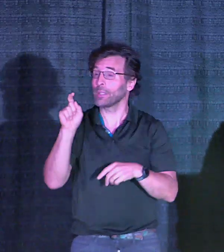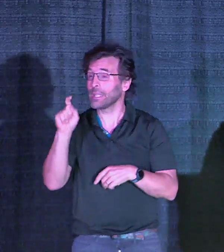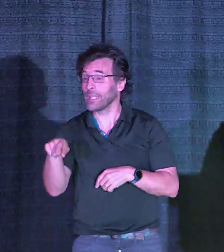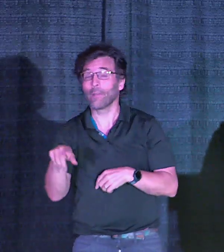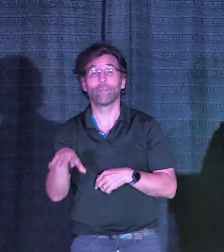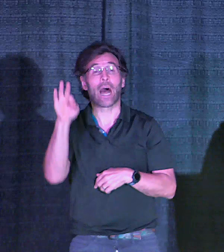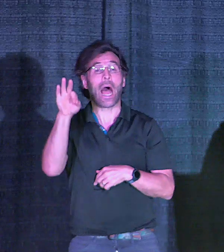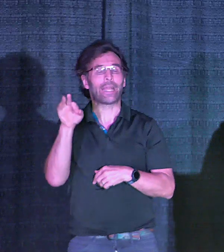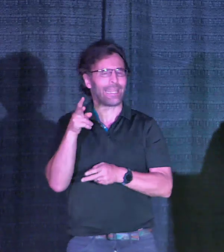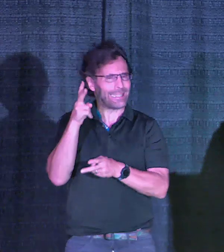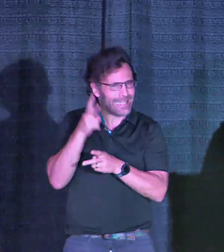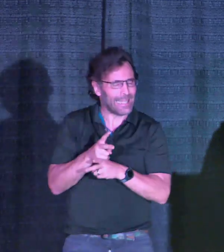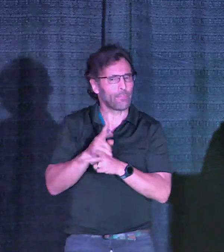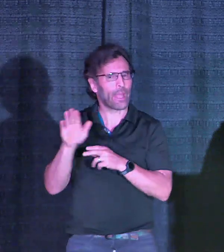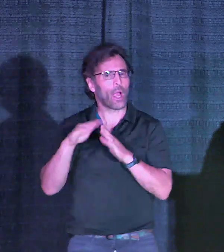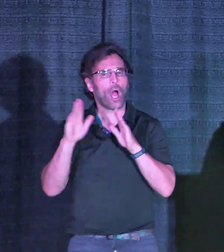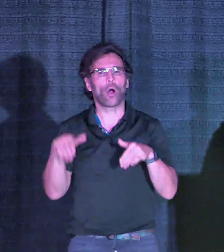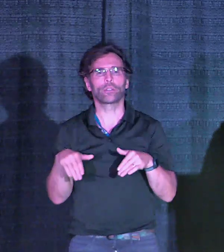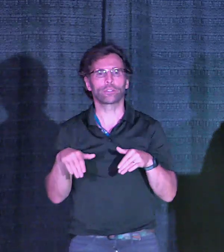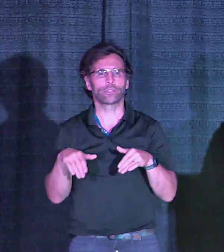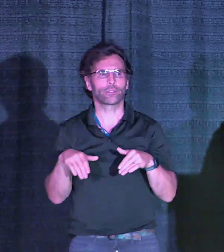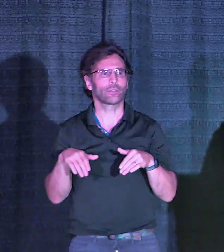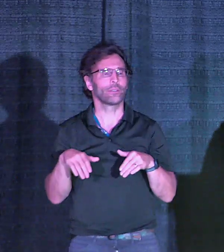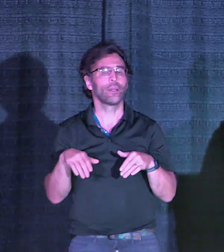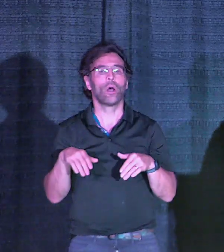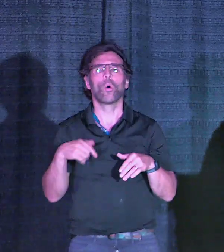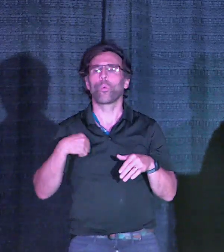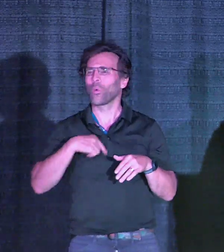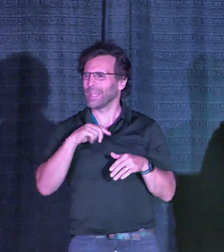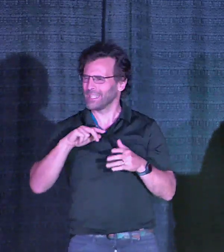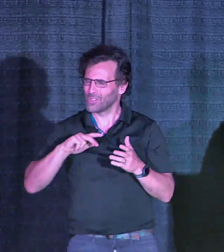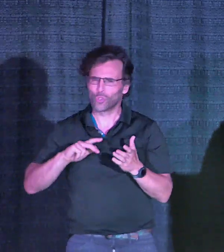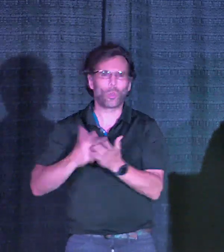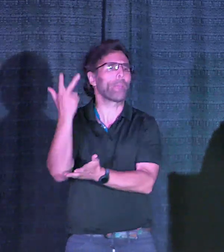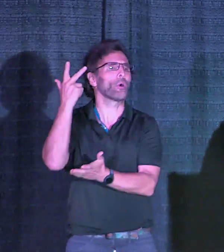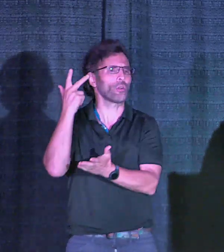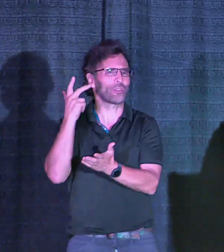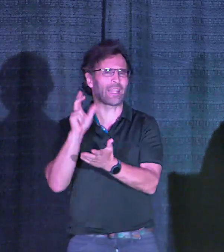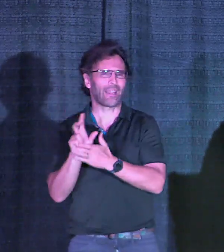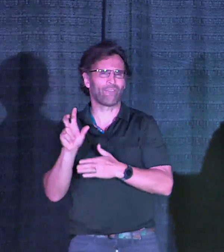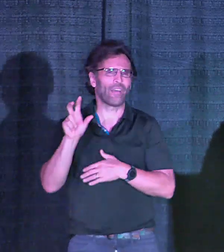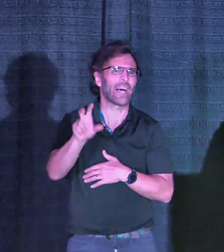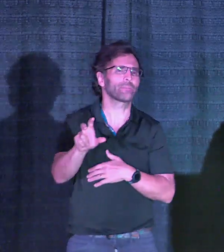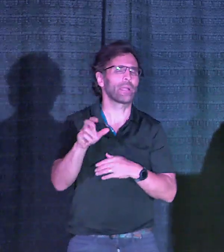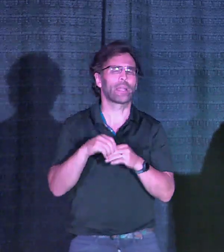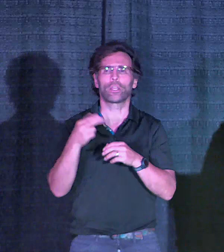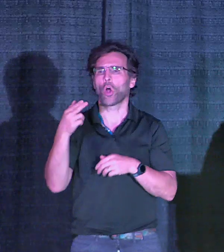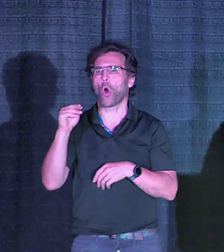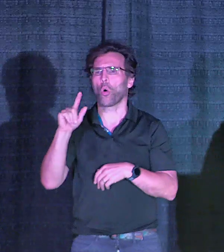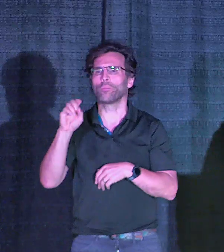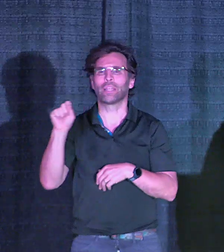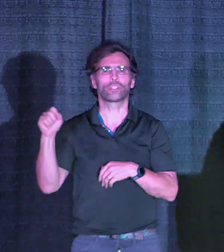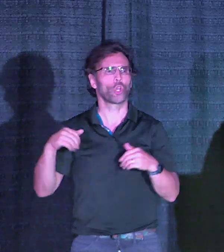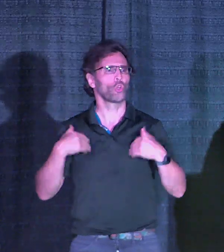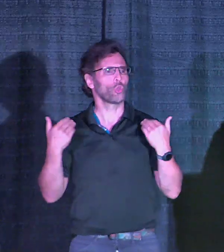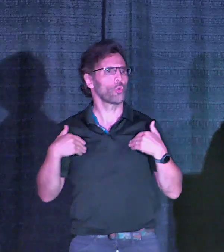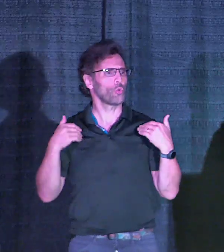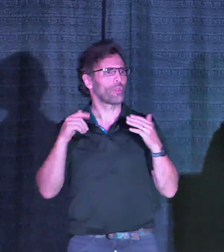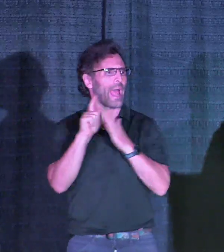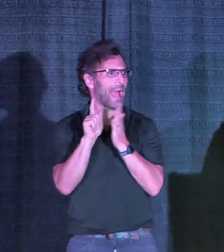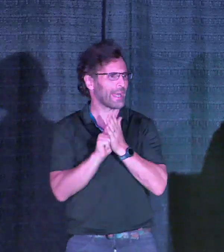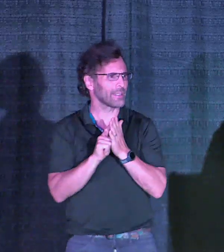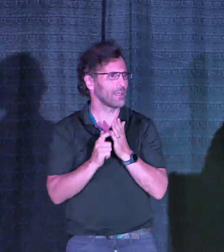and keep their housing. Y'all, we tripled the ongoing investment in the Homeless Youth Act, much of this